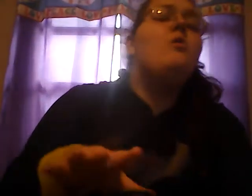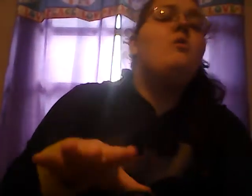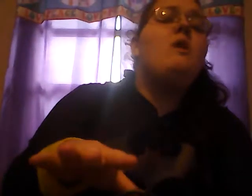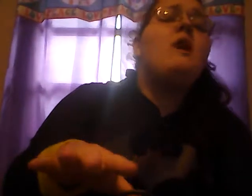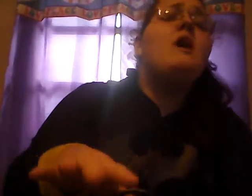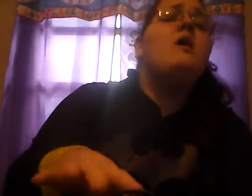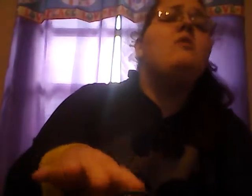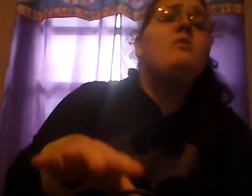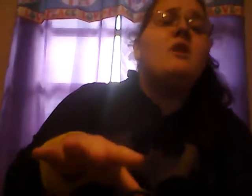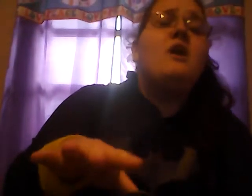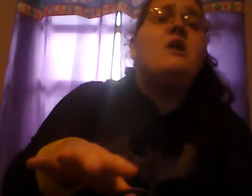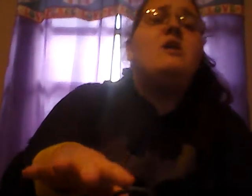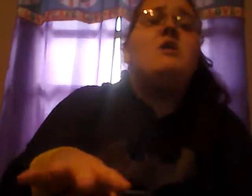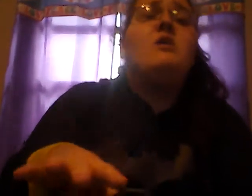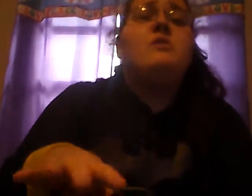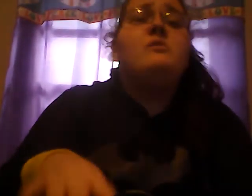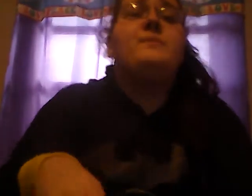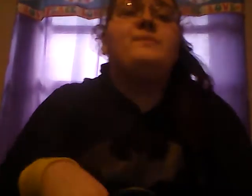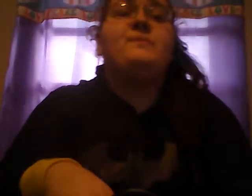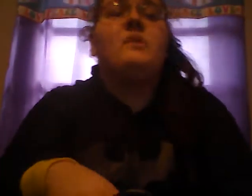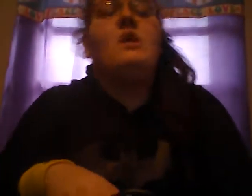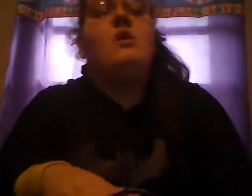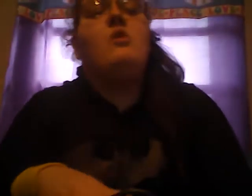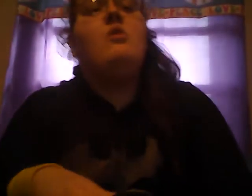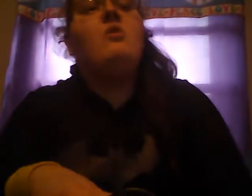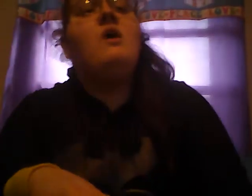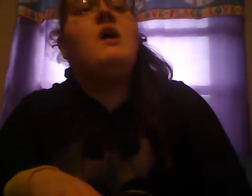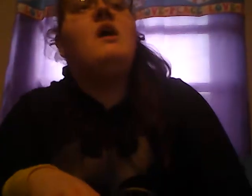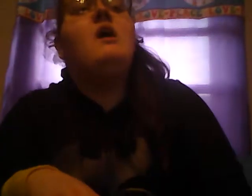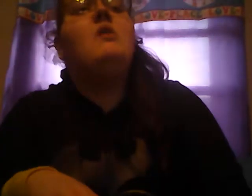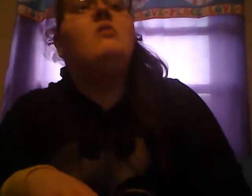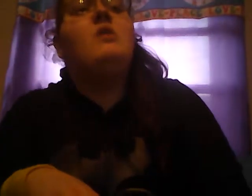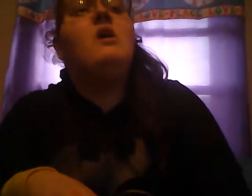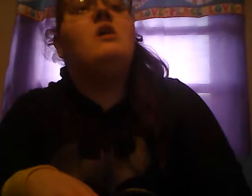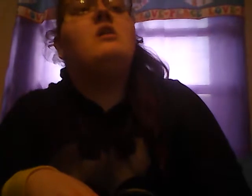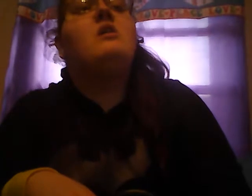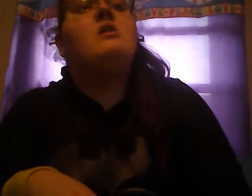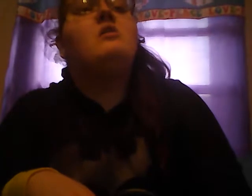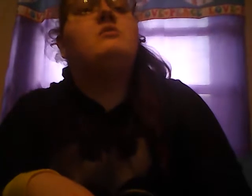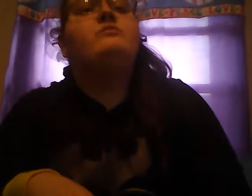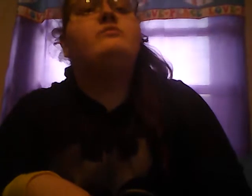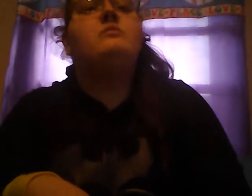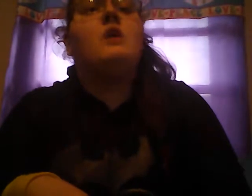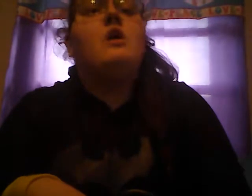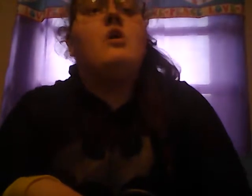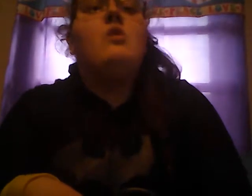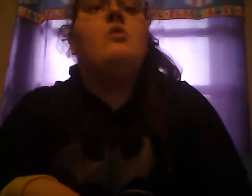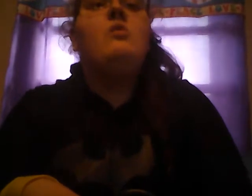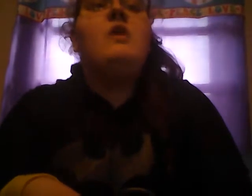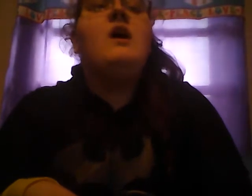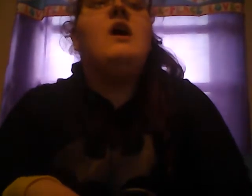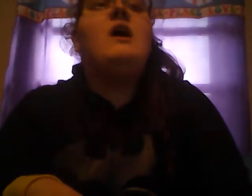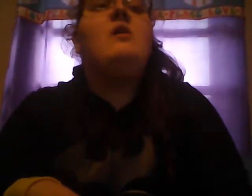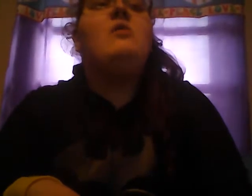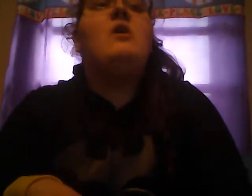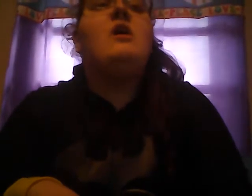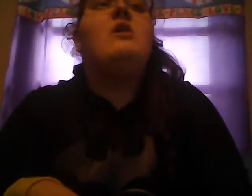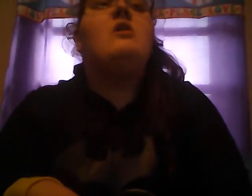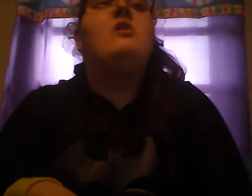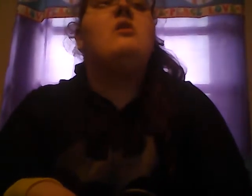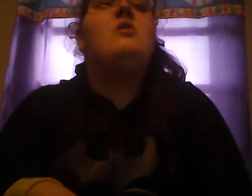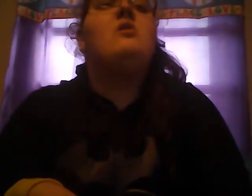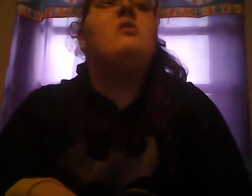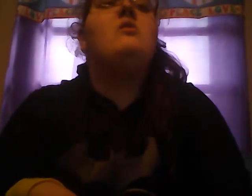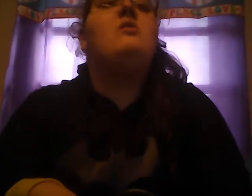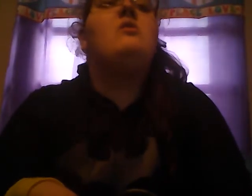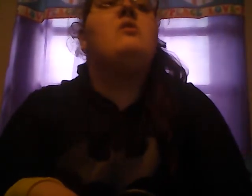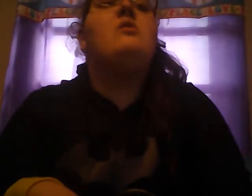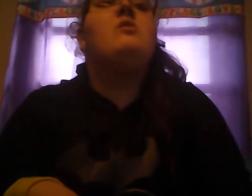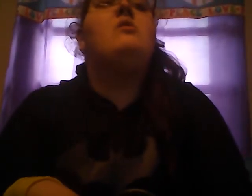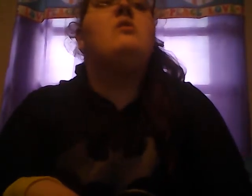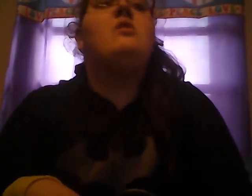Whoa, whoa, whoa, whoa, whoa, whoa,